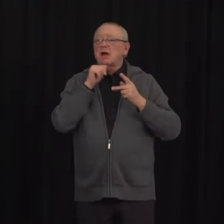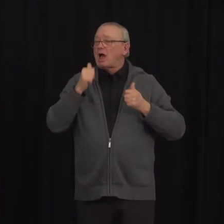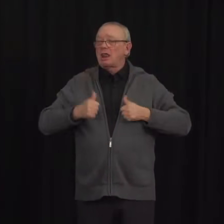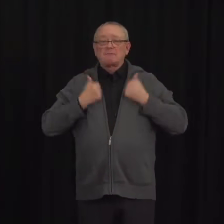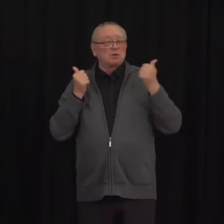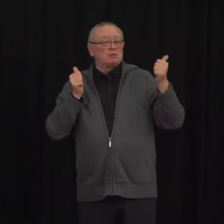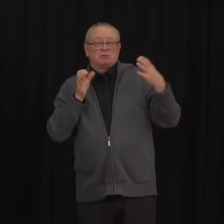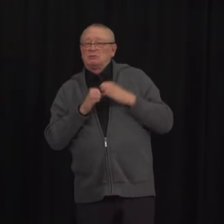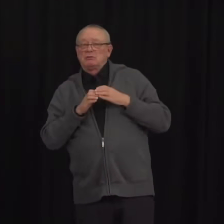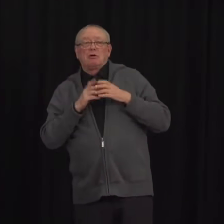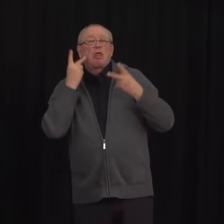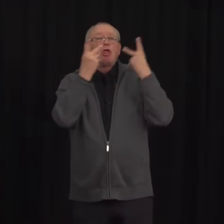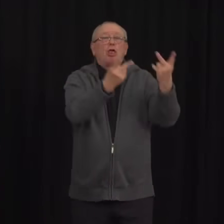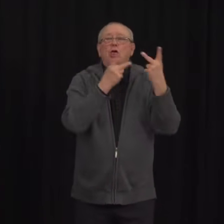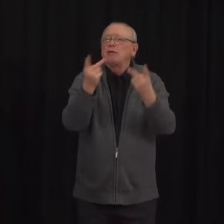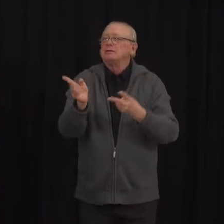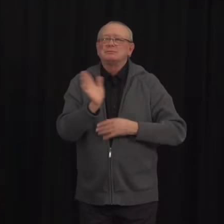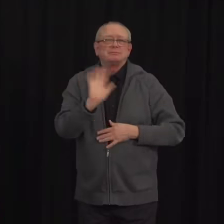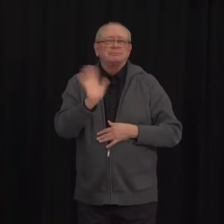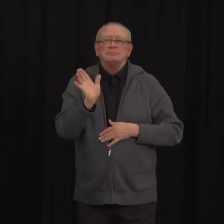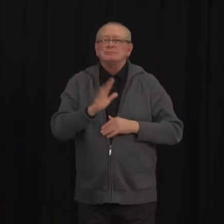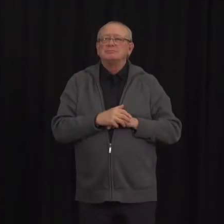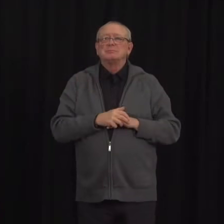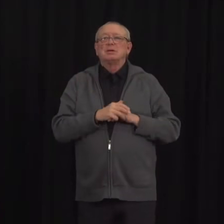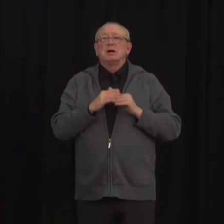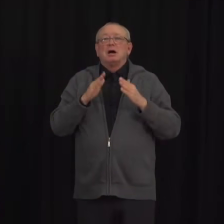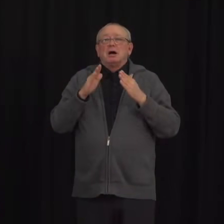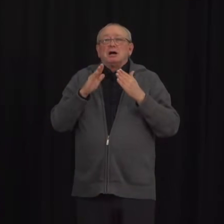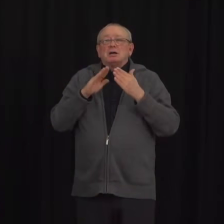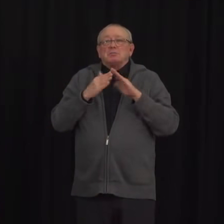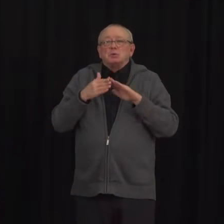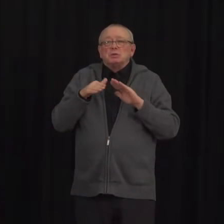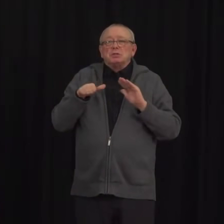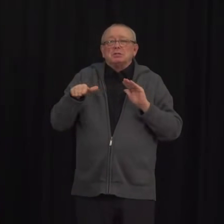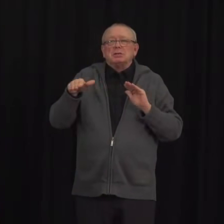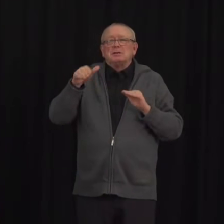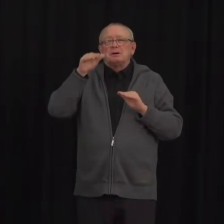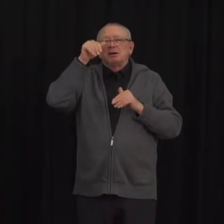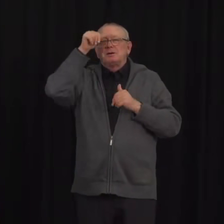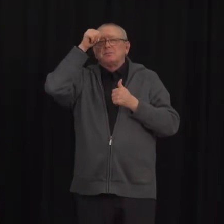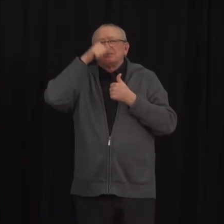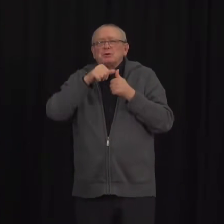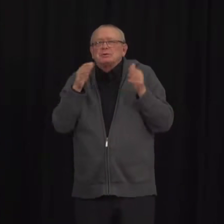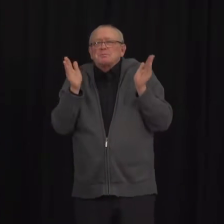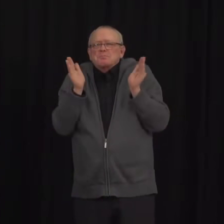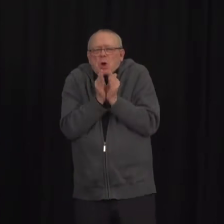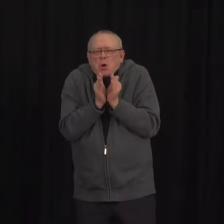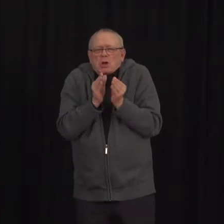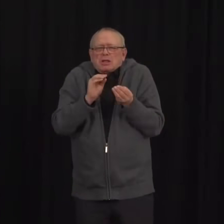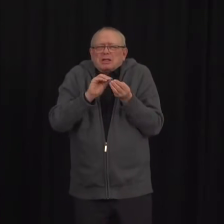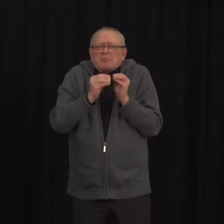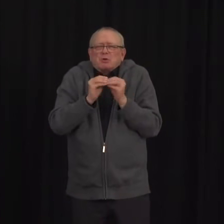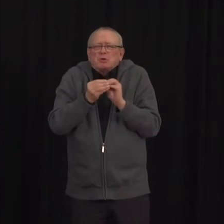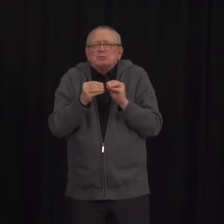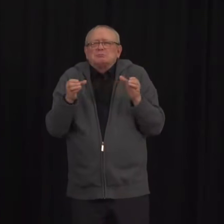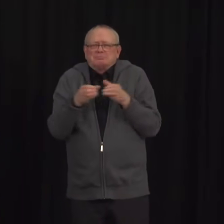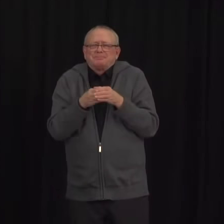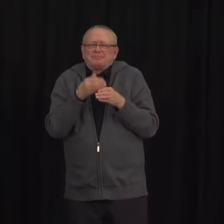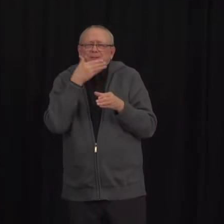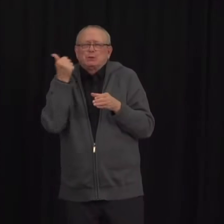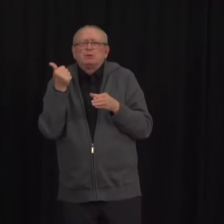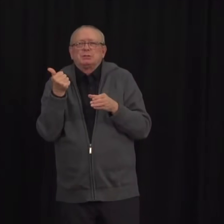those not in enhanced areas, remember, smaller is better when it comes to gatherings. We all need to do our